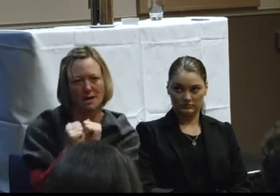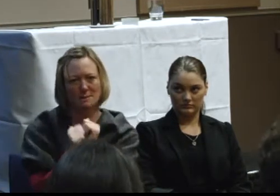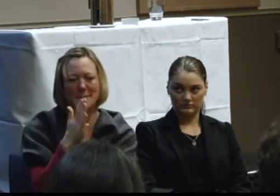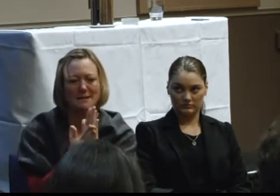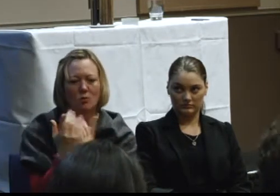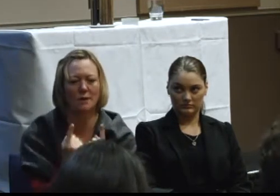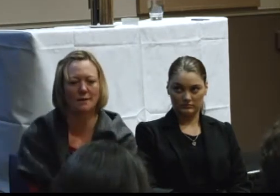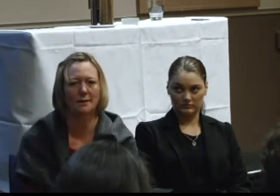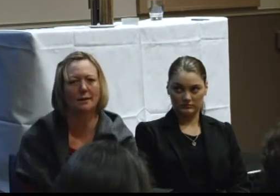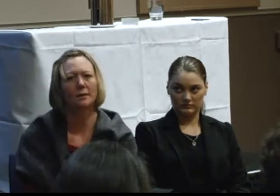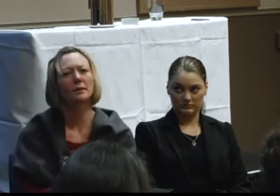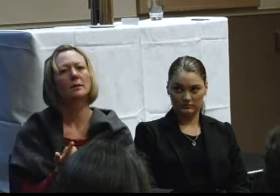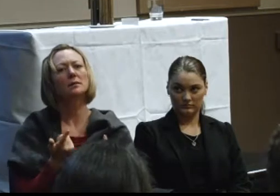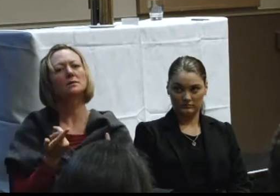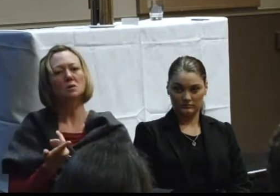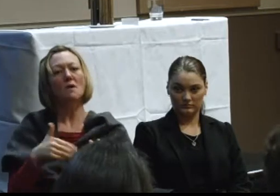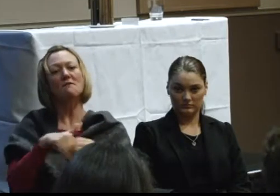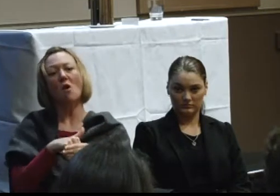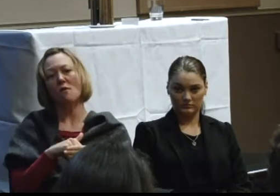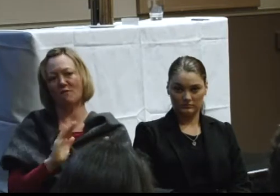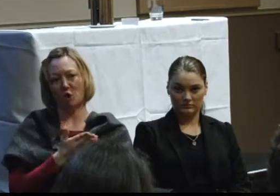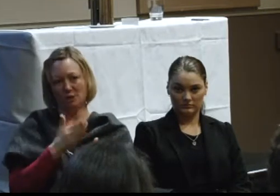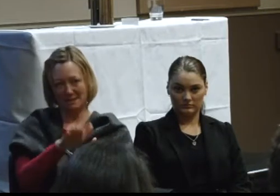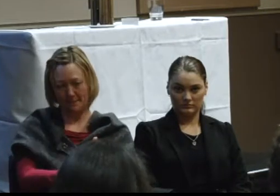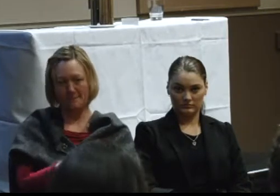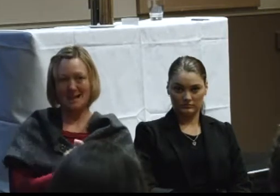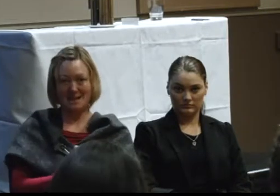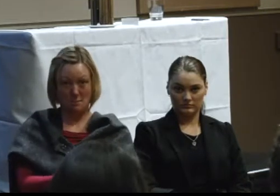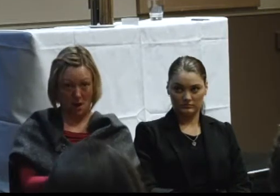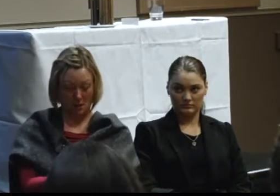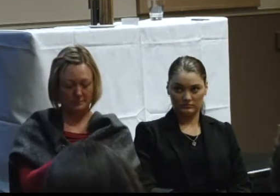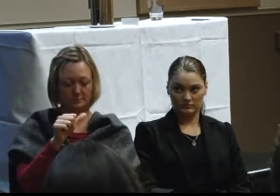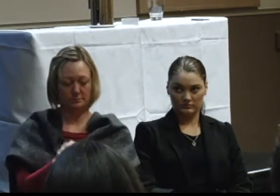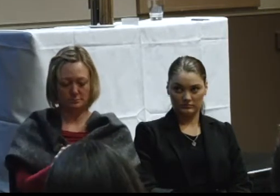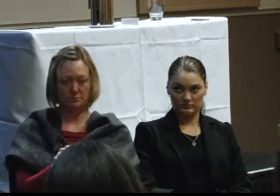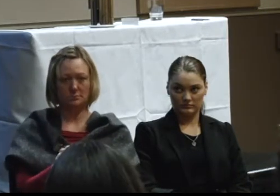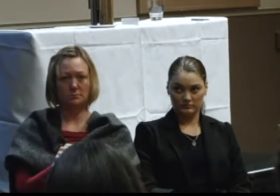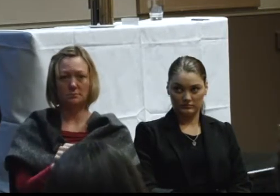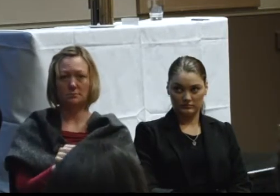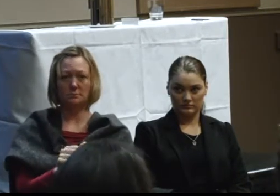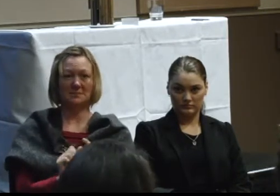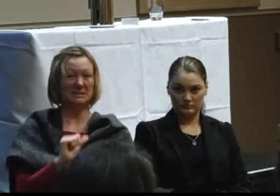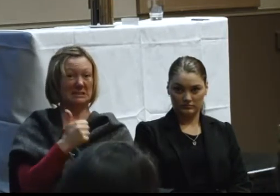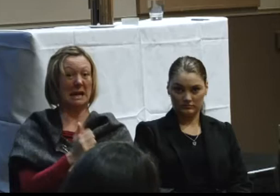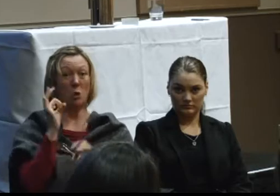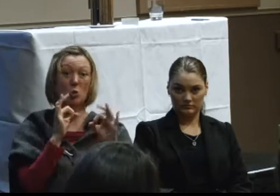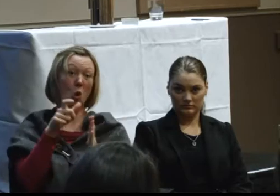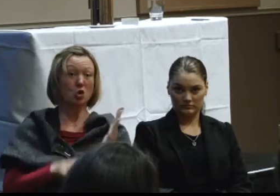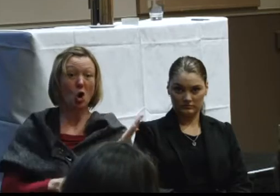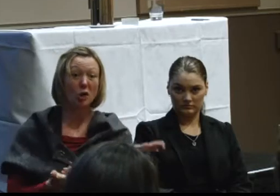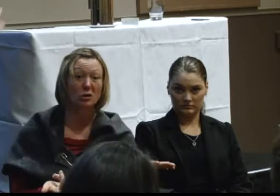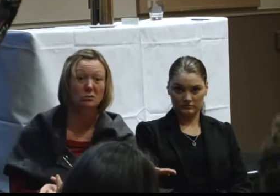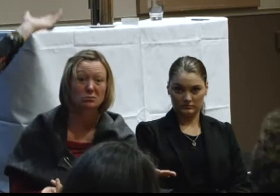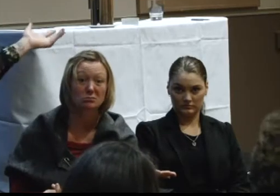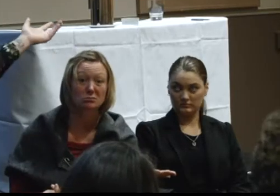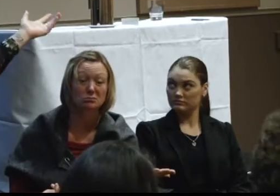it actually involved was, in the first instance, sending out that email. In the second instance, I set up a Google Doc that